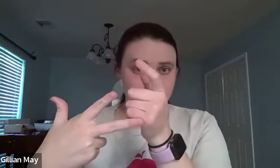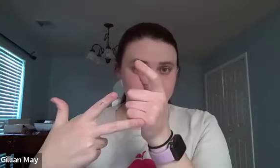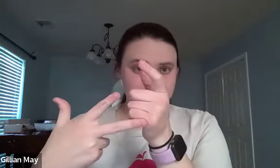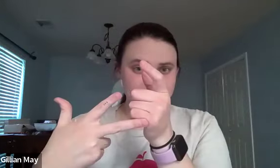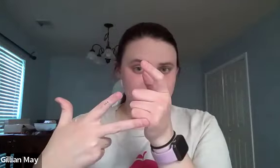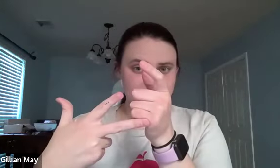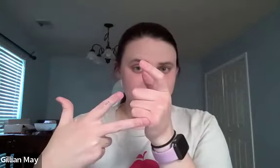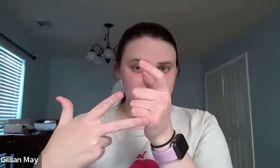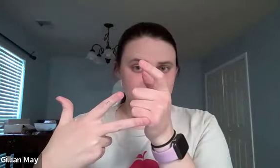brother.